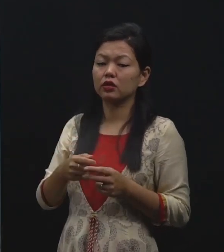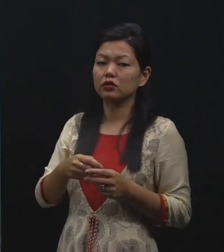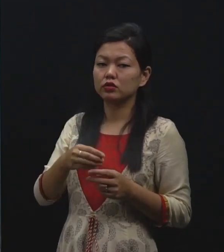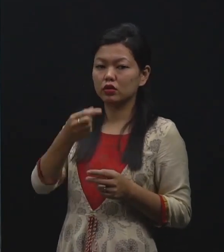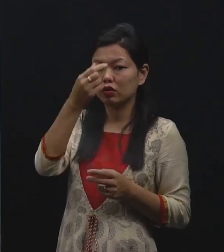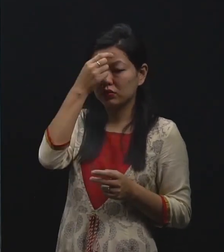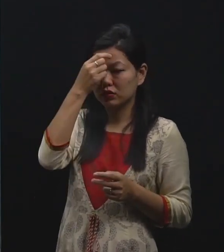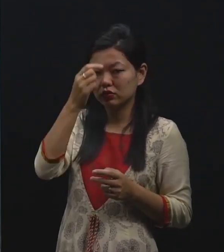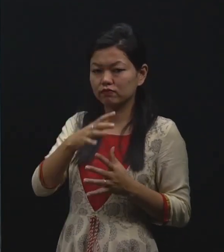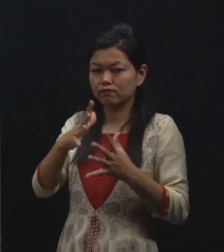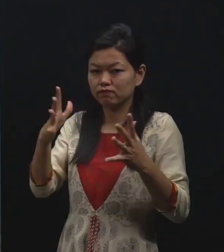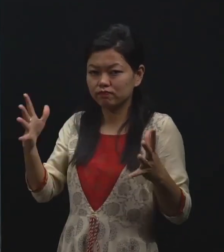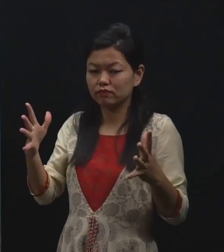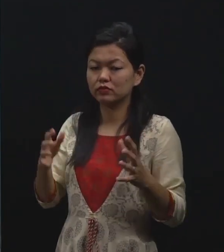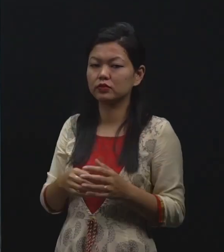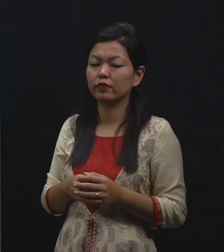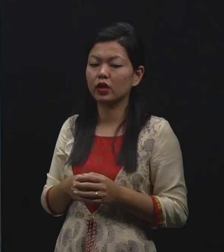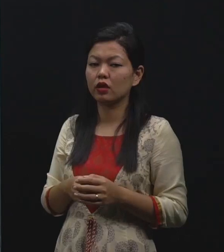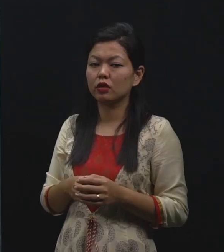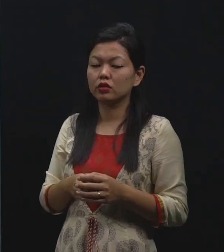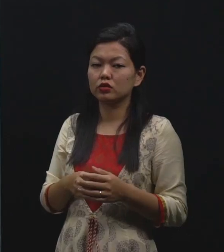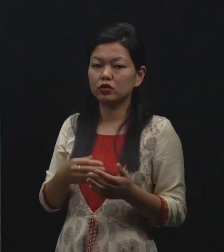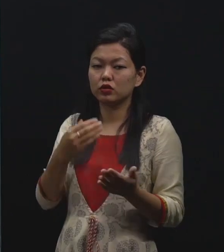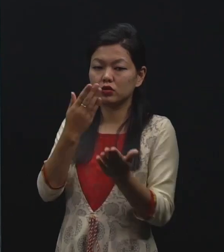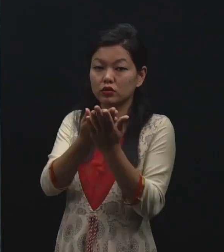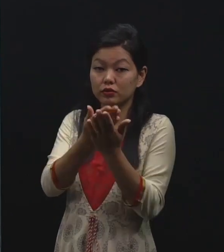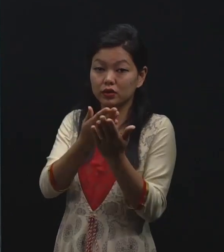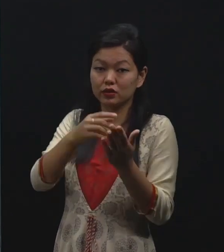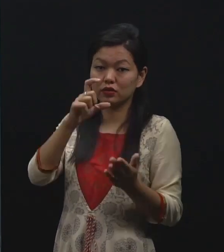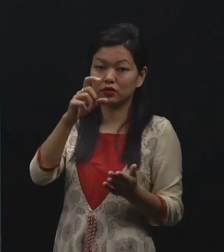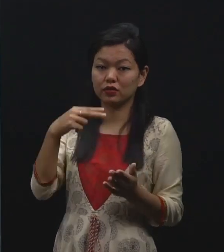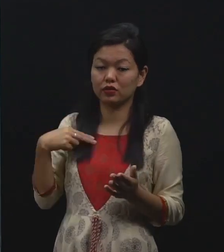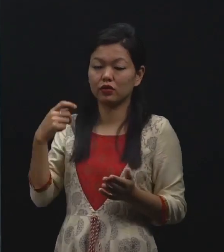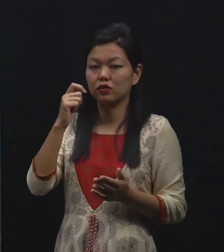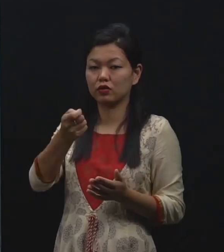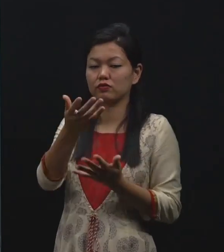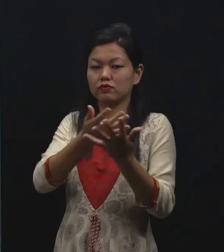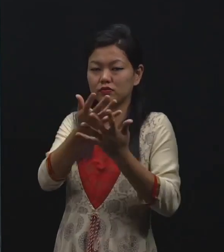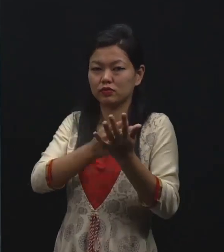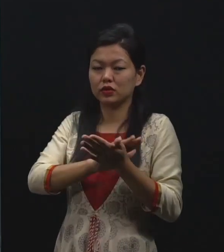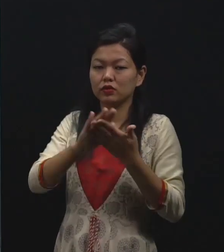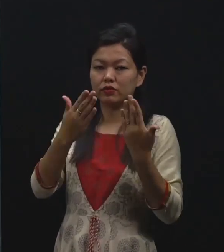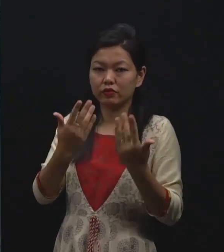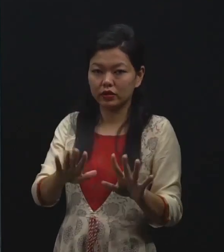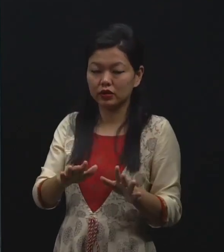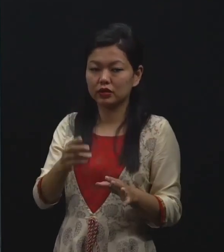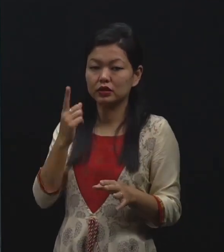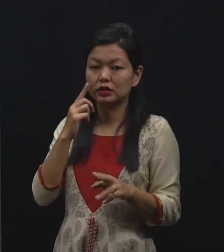can be sent to jail or they can be in prison, all right. And then another difference that between